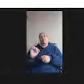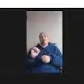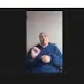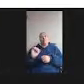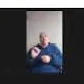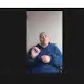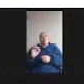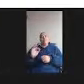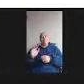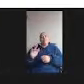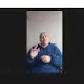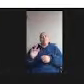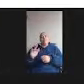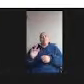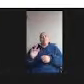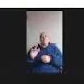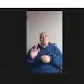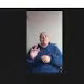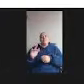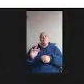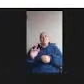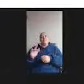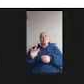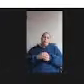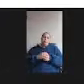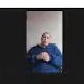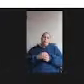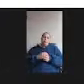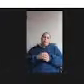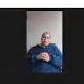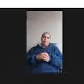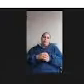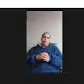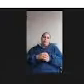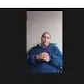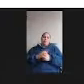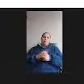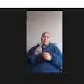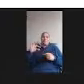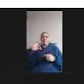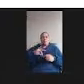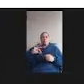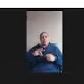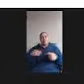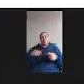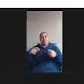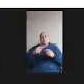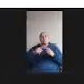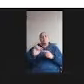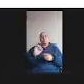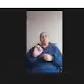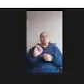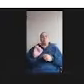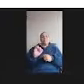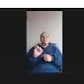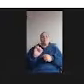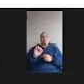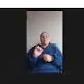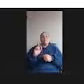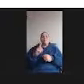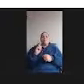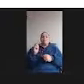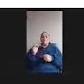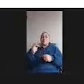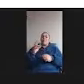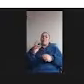if I can call it the members' gratuity benefit, which is projected for, but obviously only paid for if a member retires or leaves. So